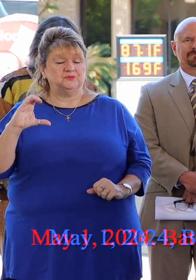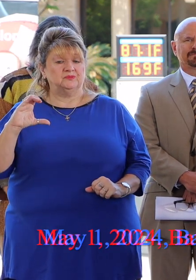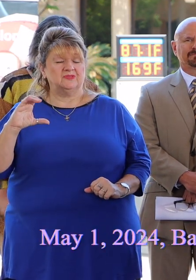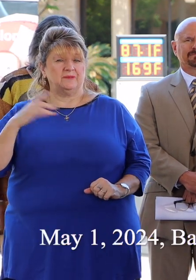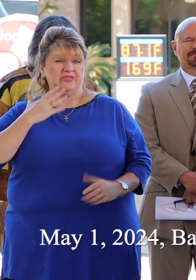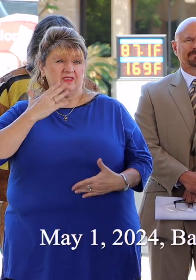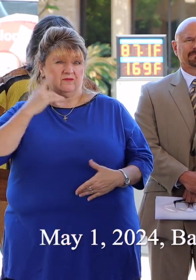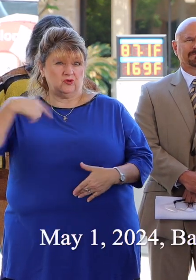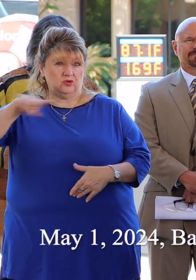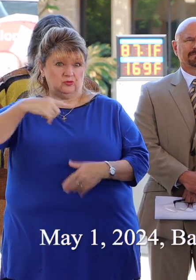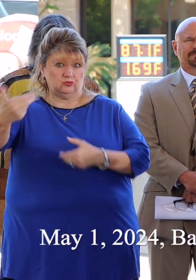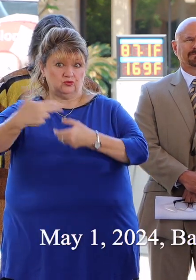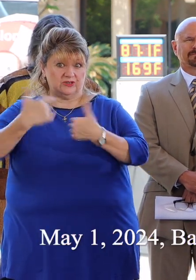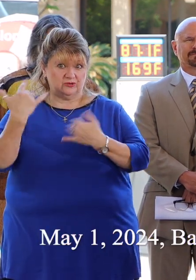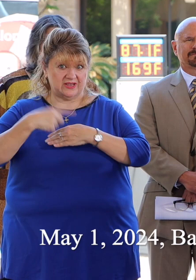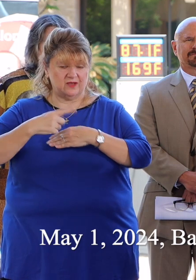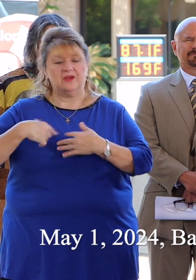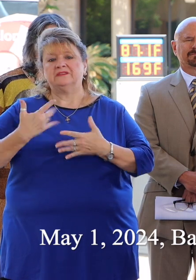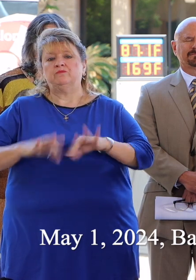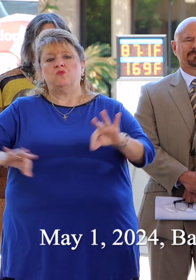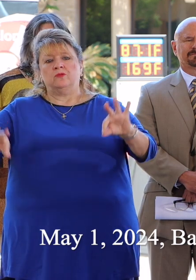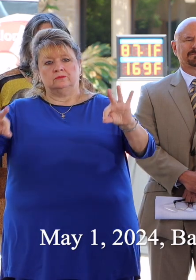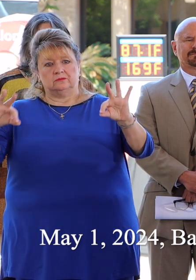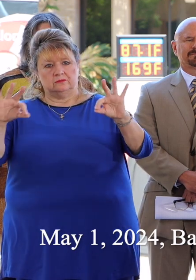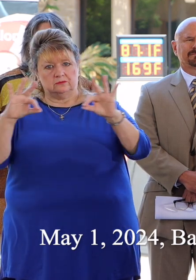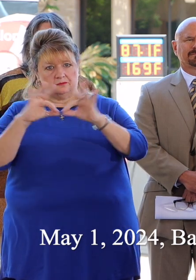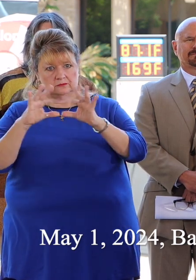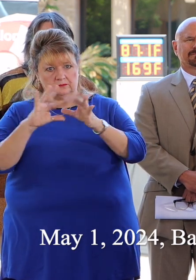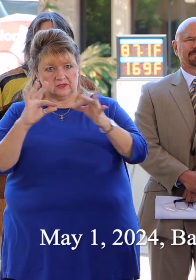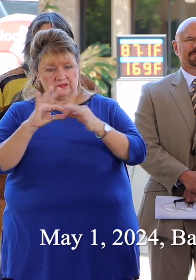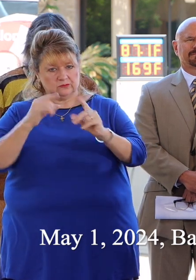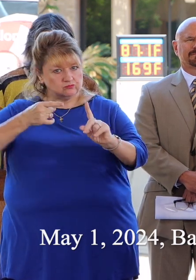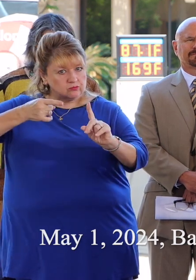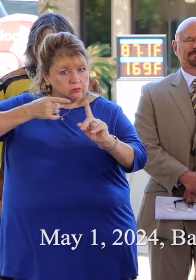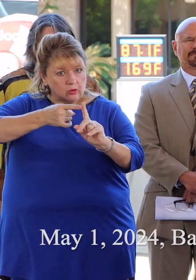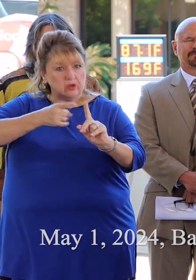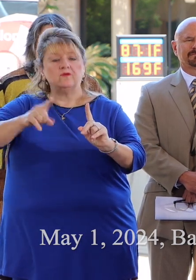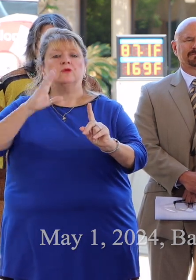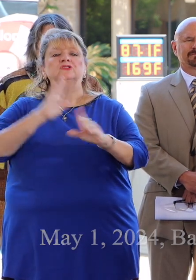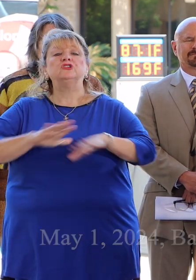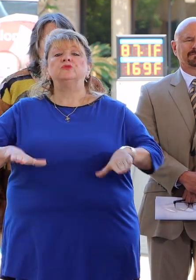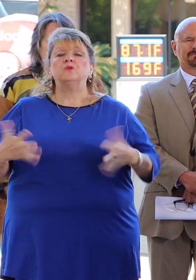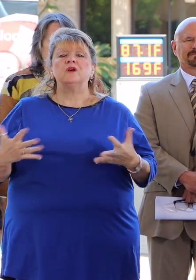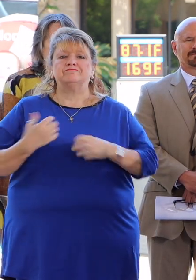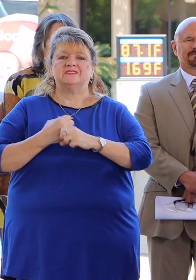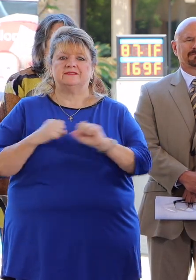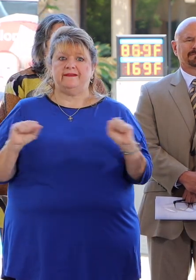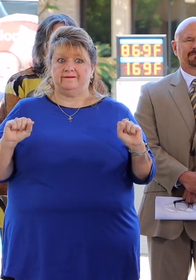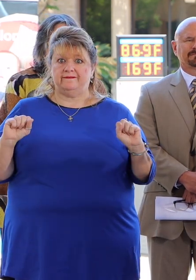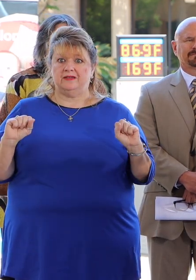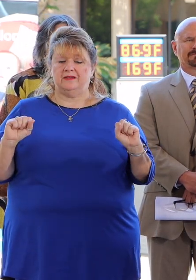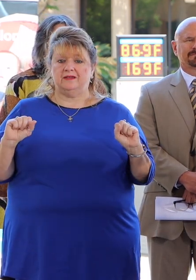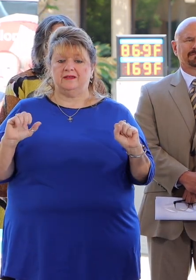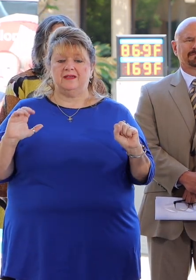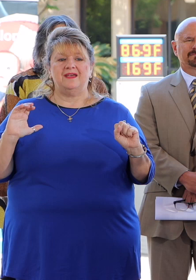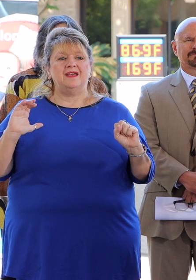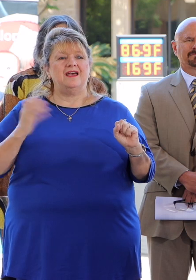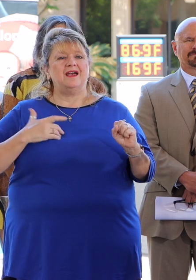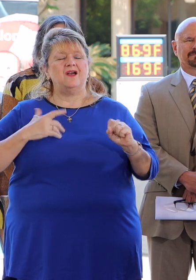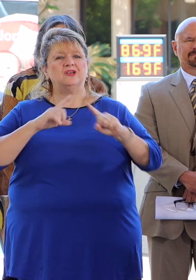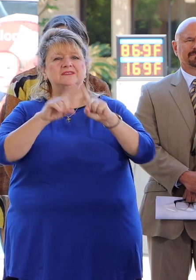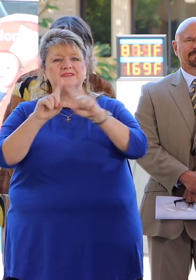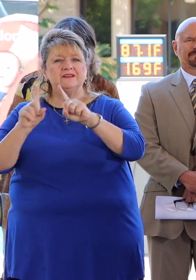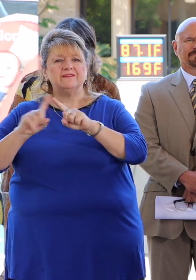here today to help share a critical message about our children's safety. Our distinguished roster of